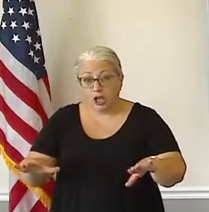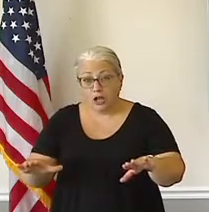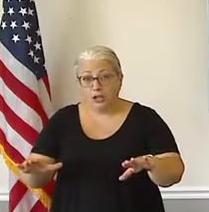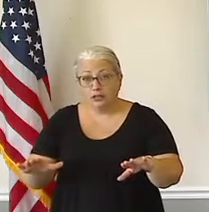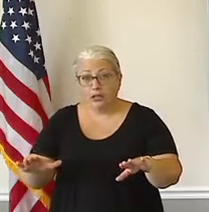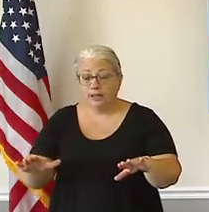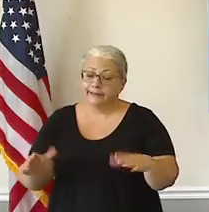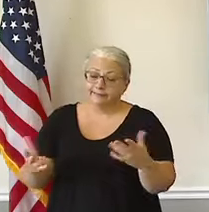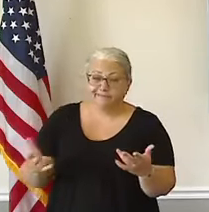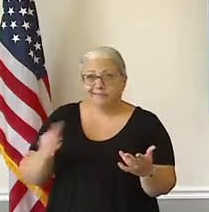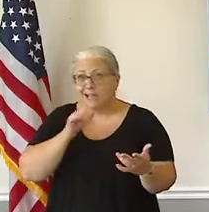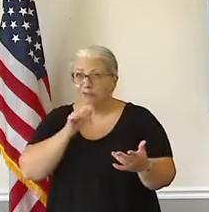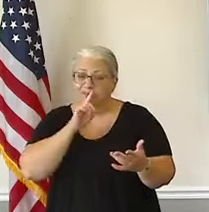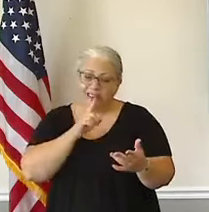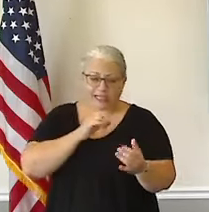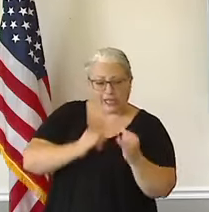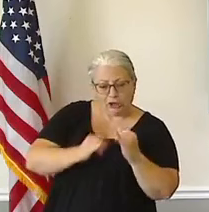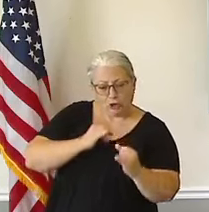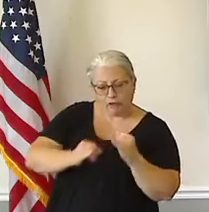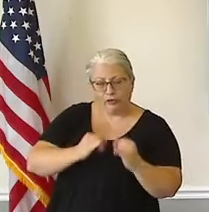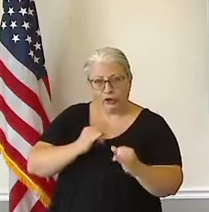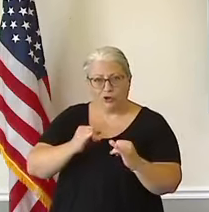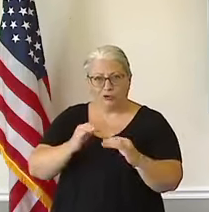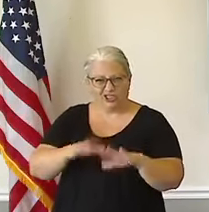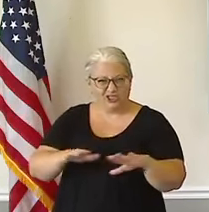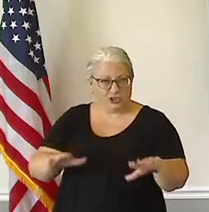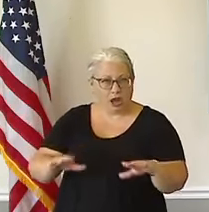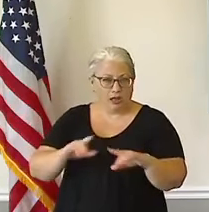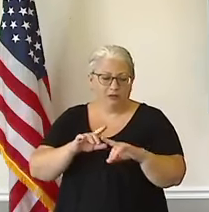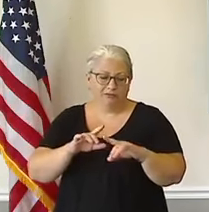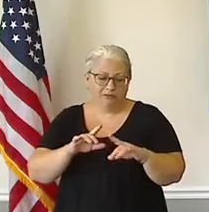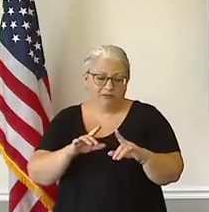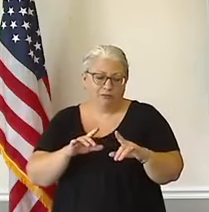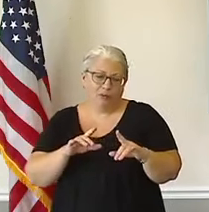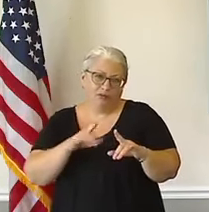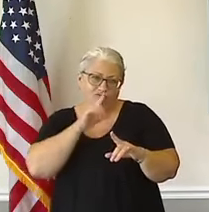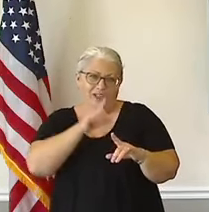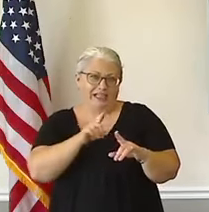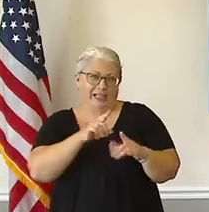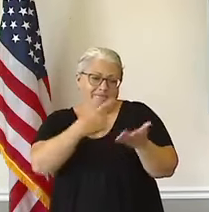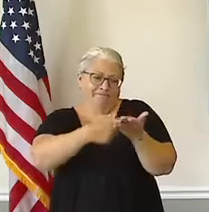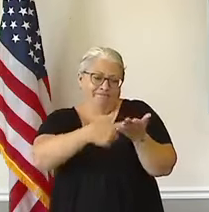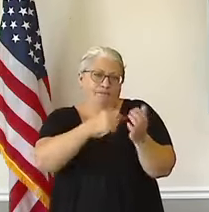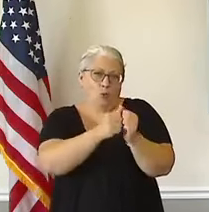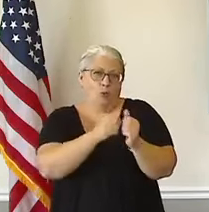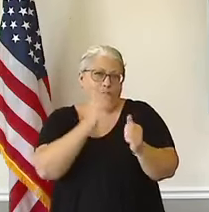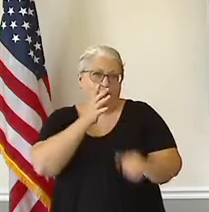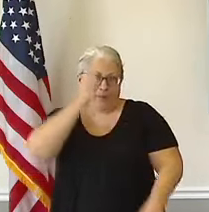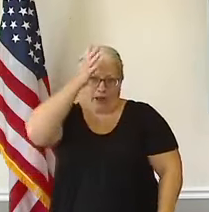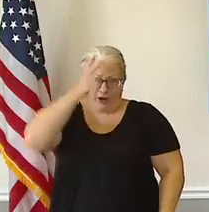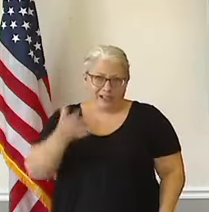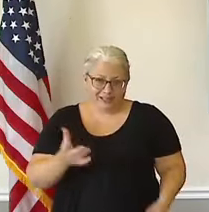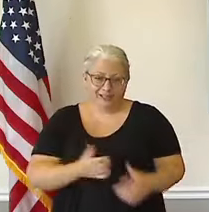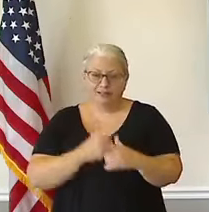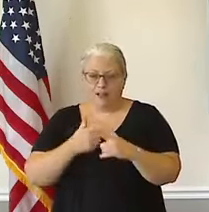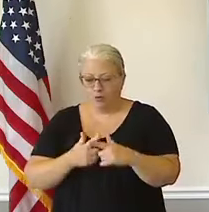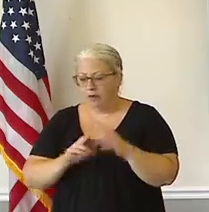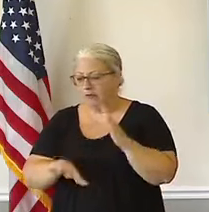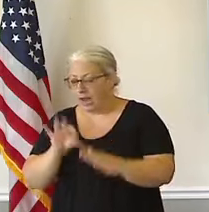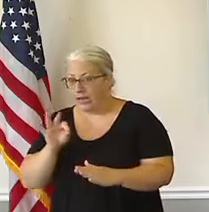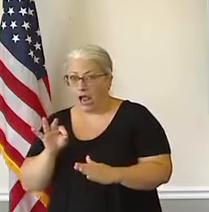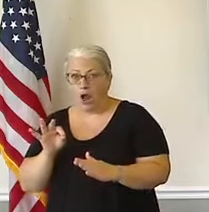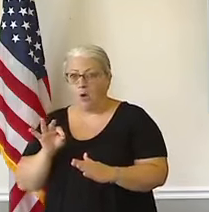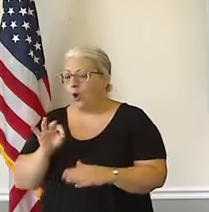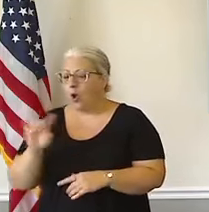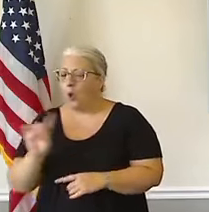child per se. We would do a proxy interview with the parent. We'd also talk to the school about where the child's whereabouts has been as well.